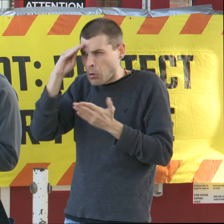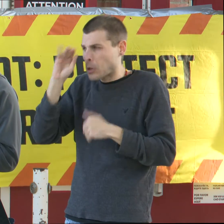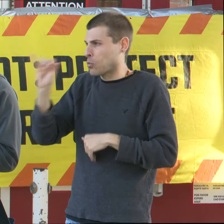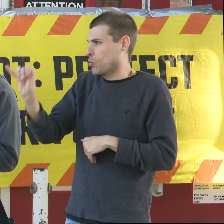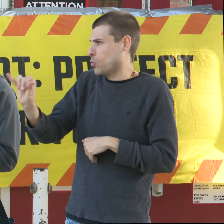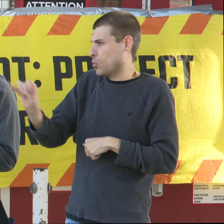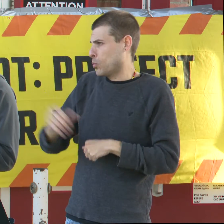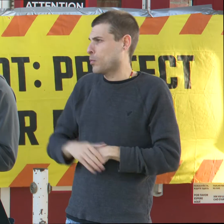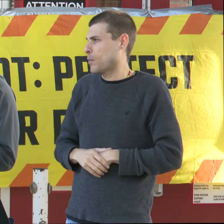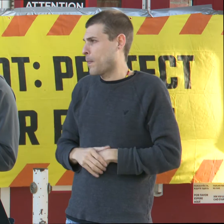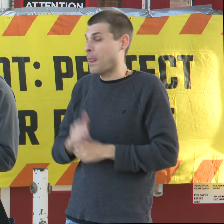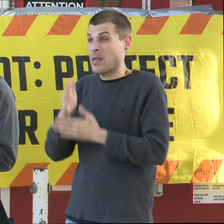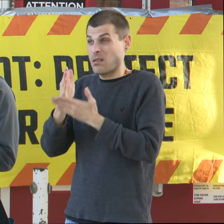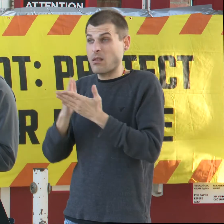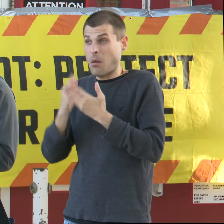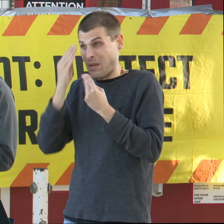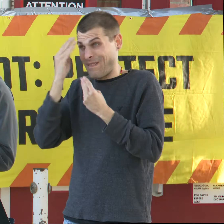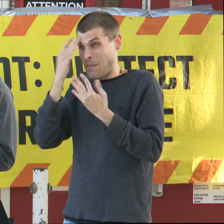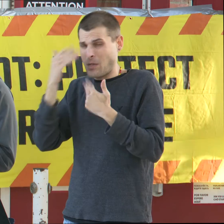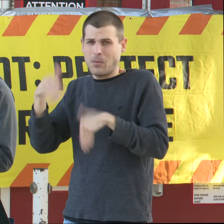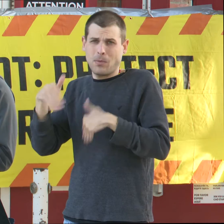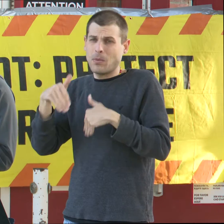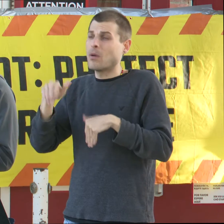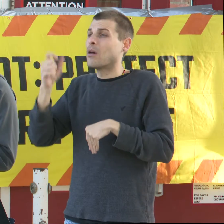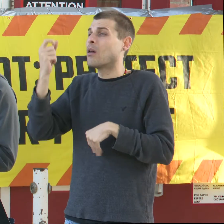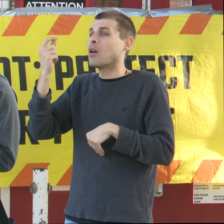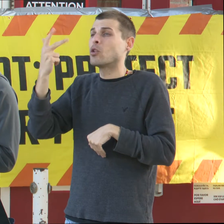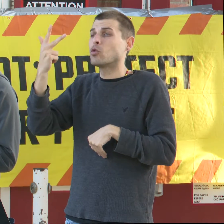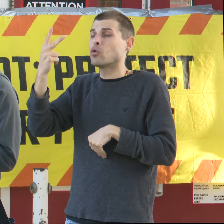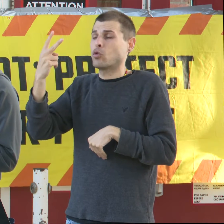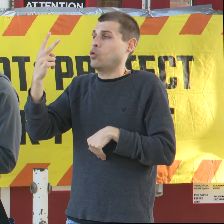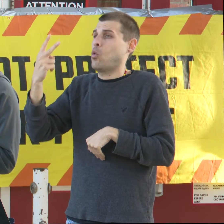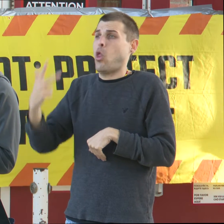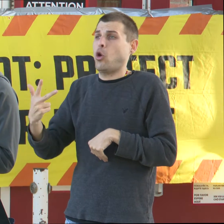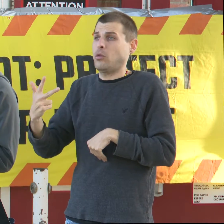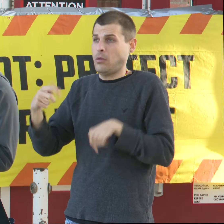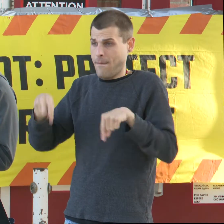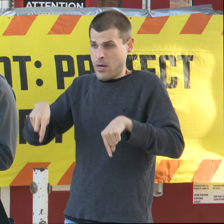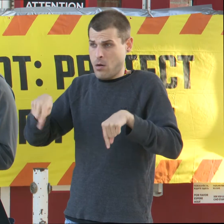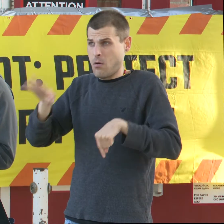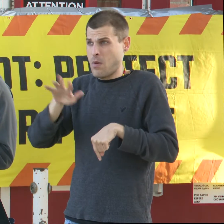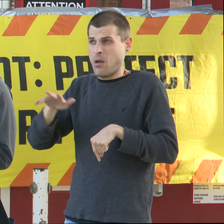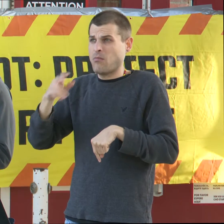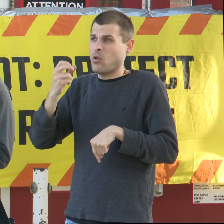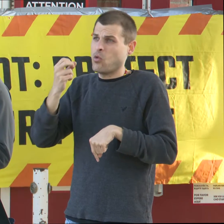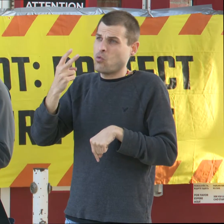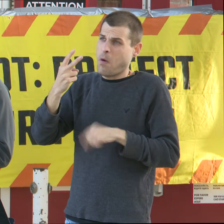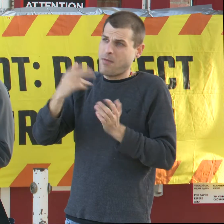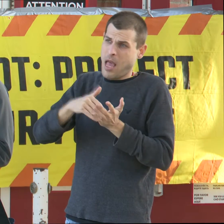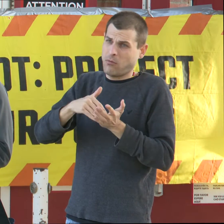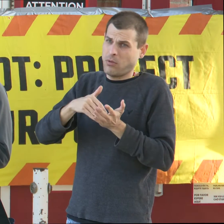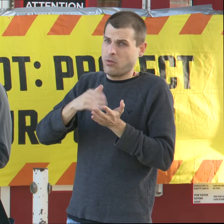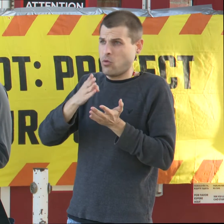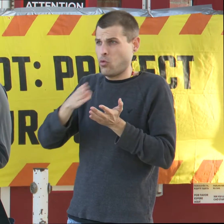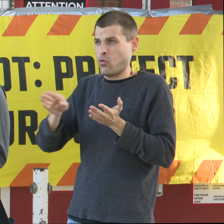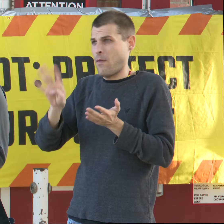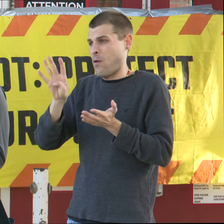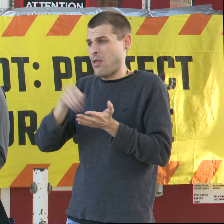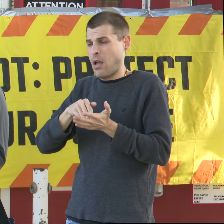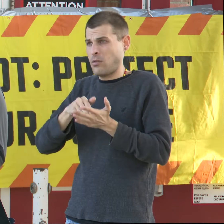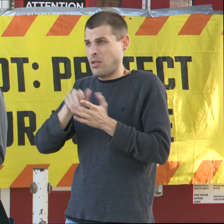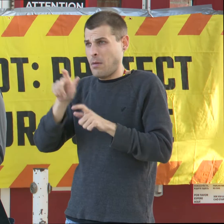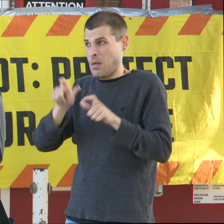and some of the stats are shocking. Two-thirds of the population, from 12,000 down to 4,000, of the